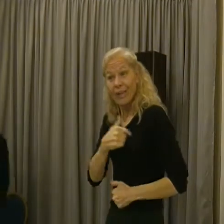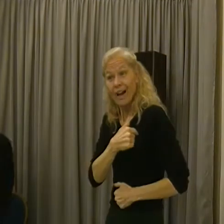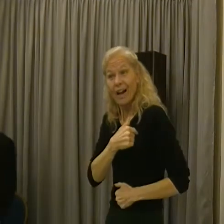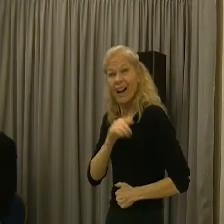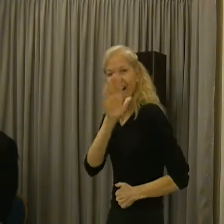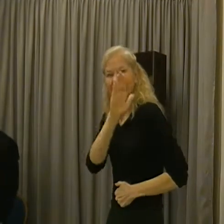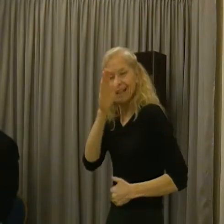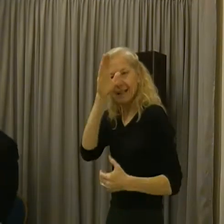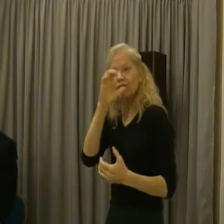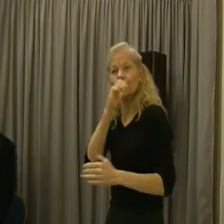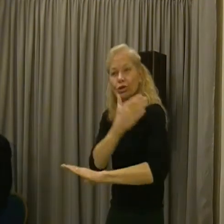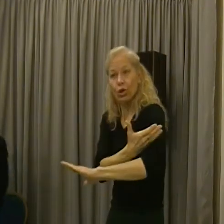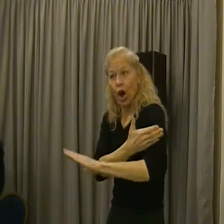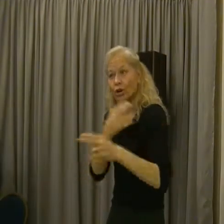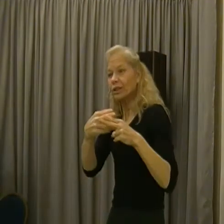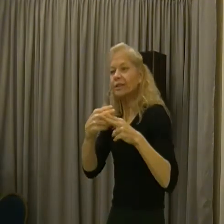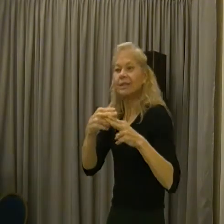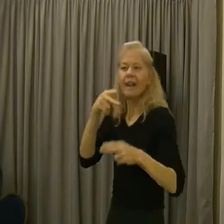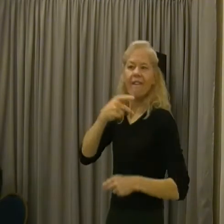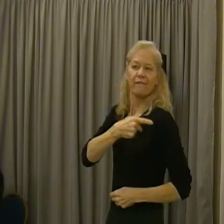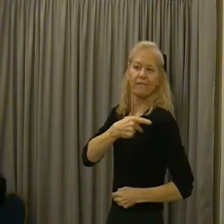But it was a good time, amen. Amen.